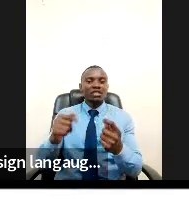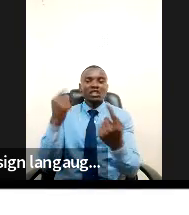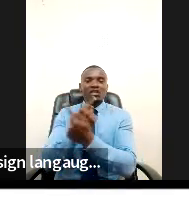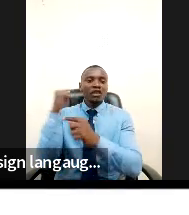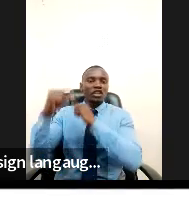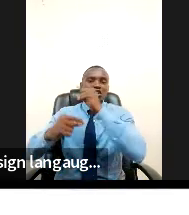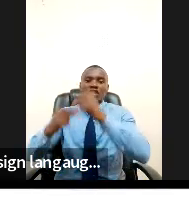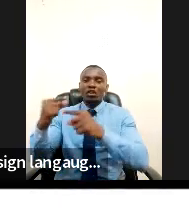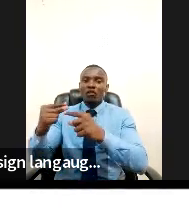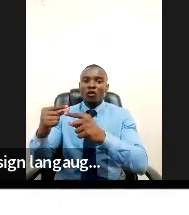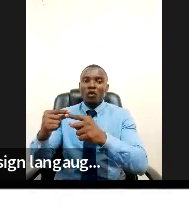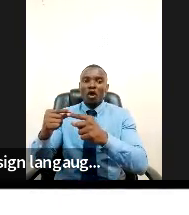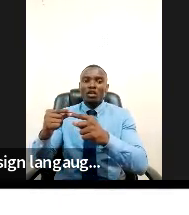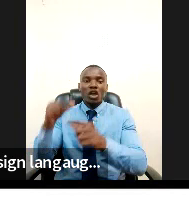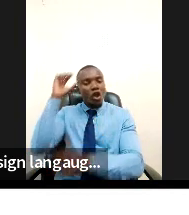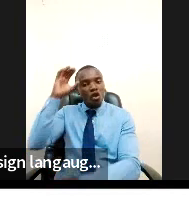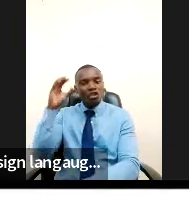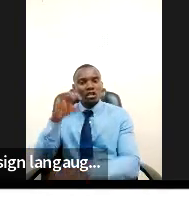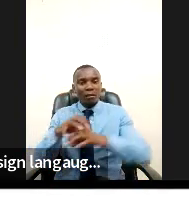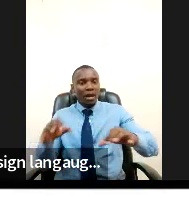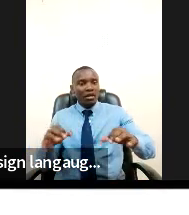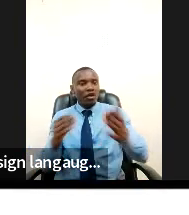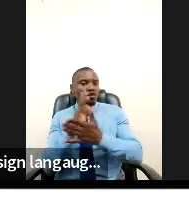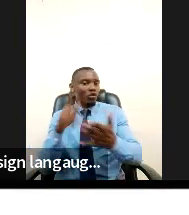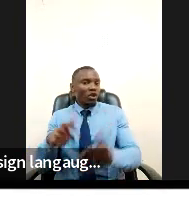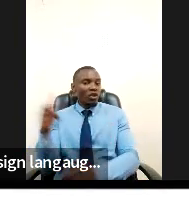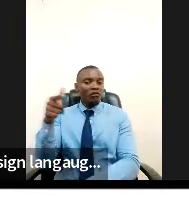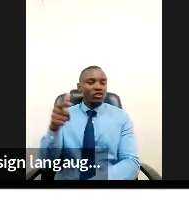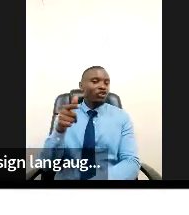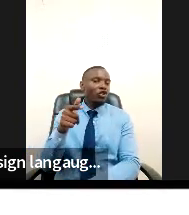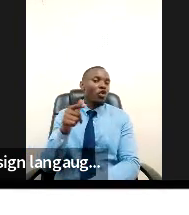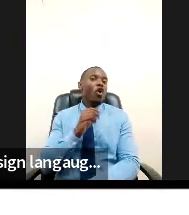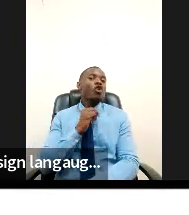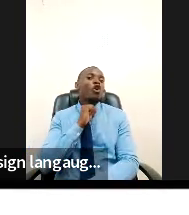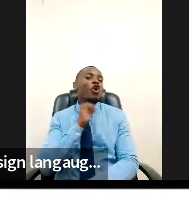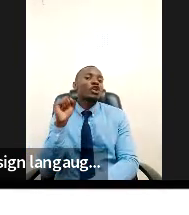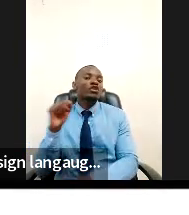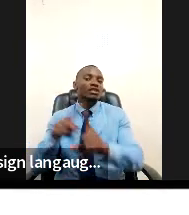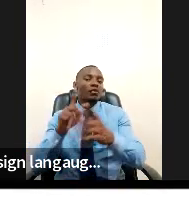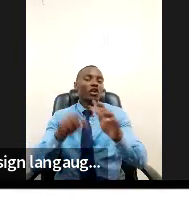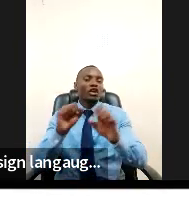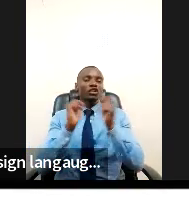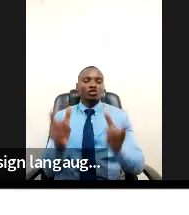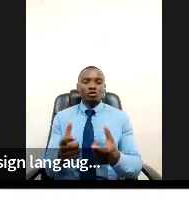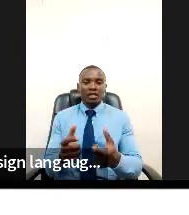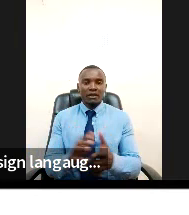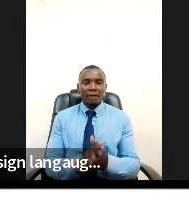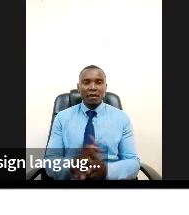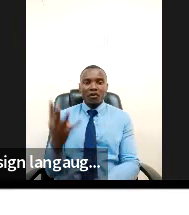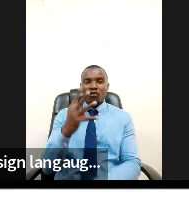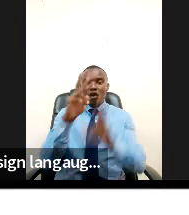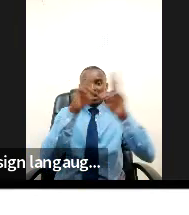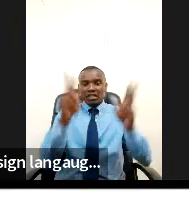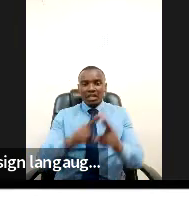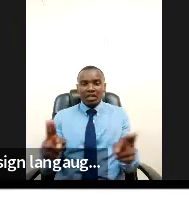content marketers through video, audio, and social media. With 4 international awards